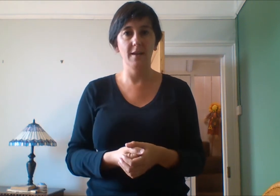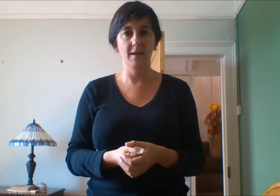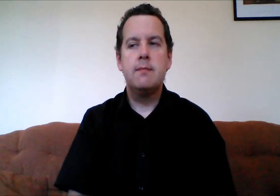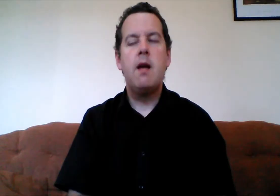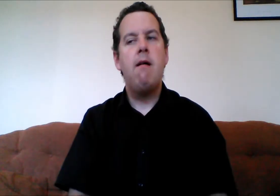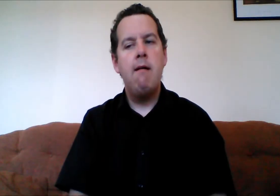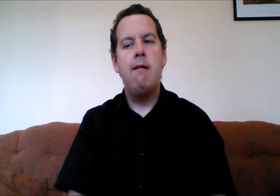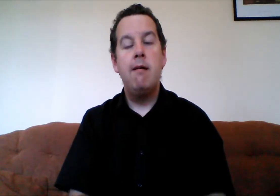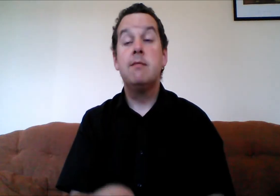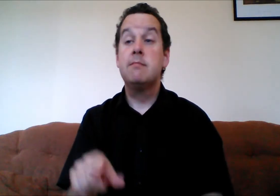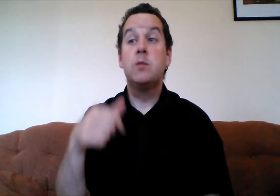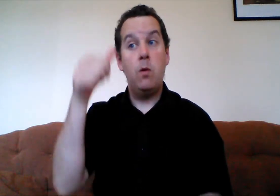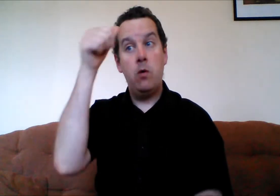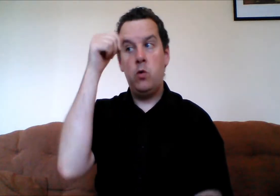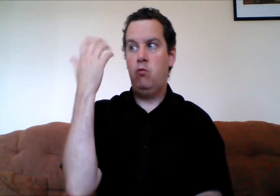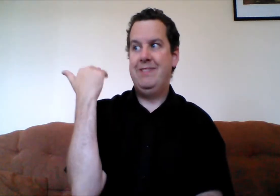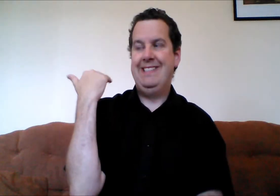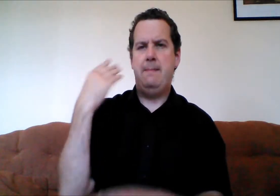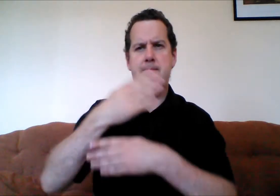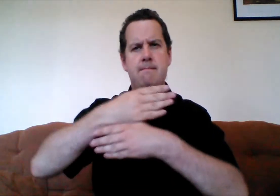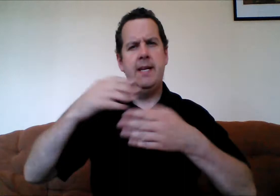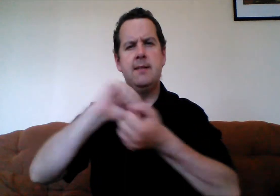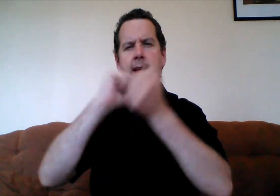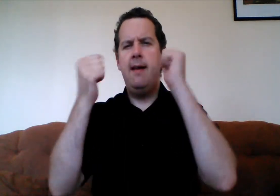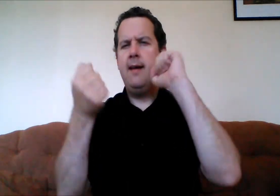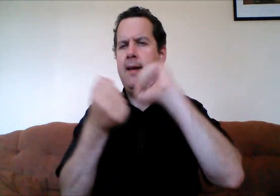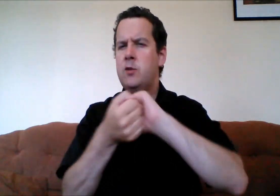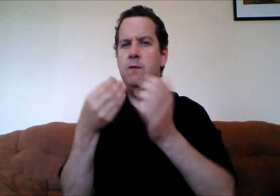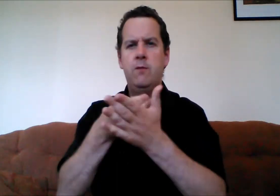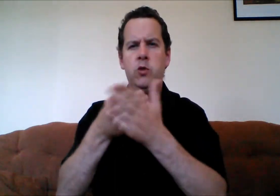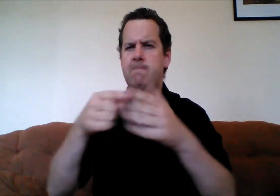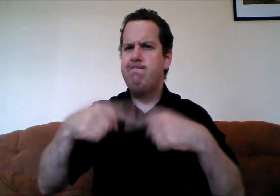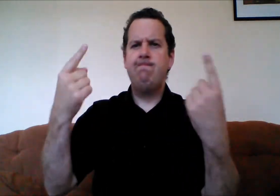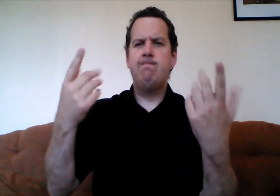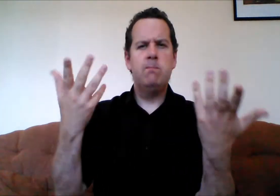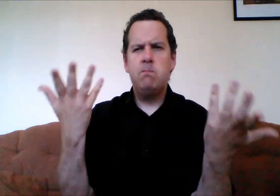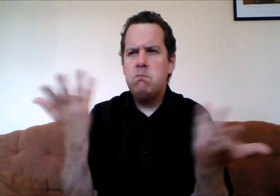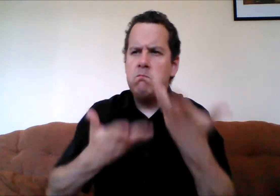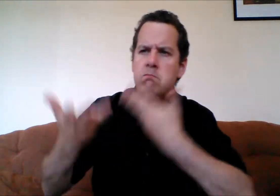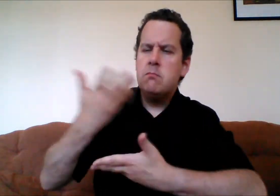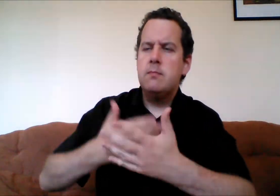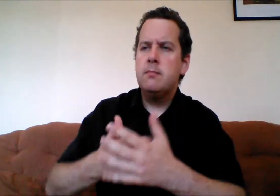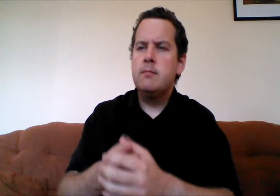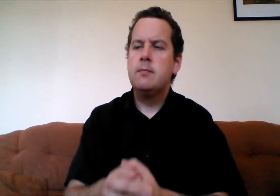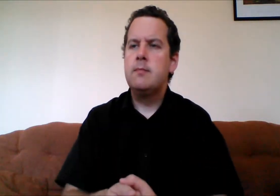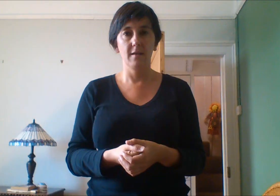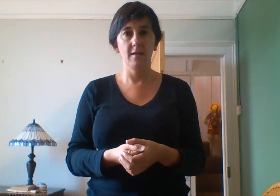There's been a big change in funding. Go through it with me. Well, I mean, for us separately, we're a standalone organisation.